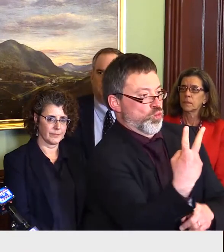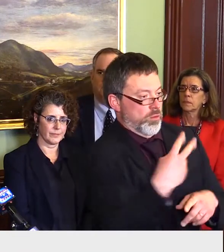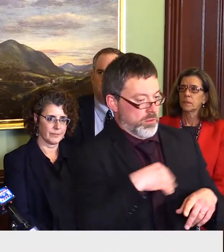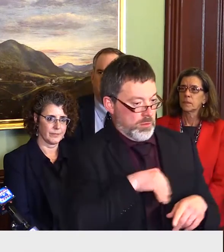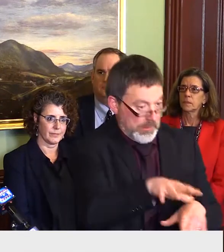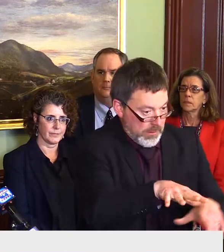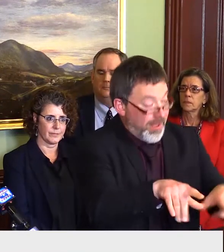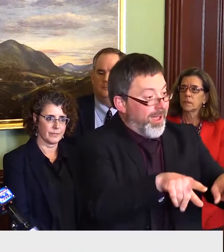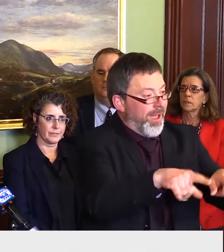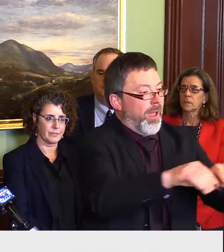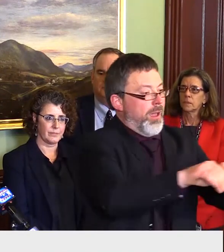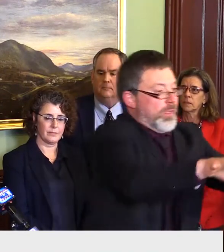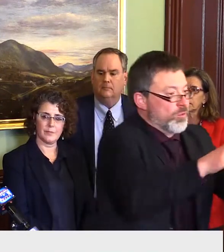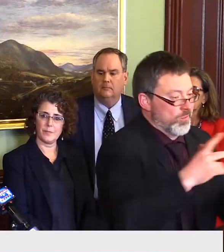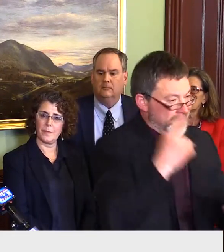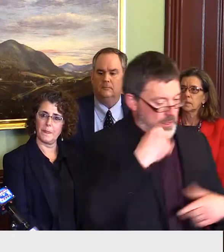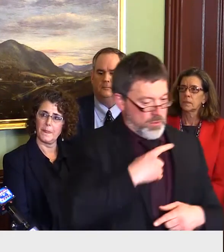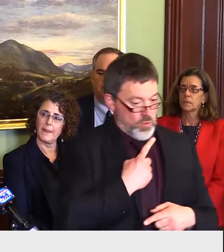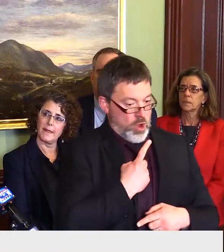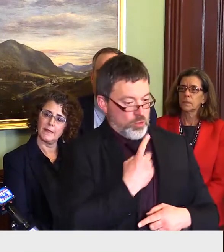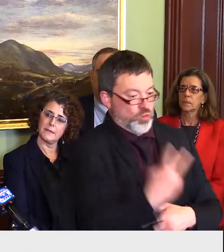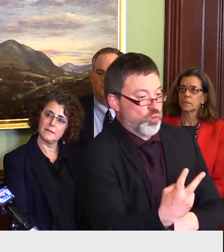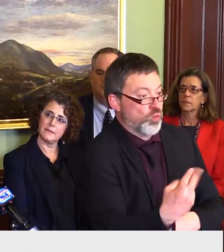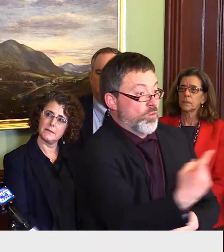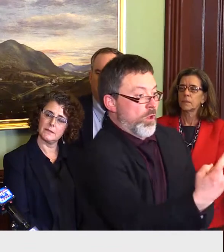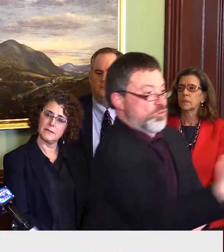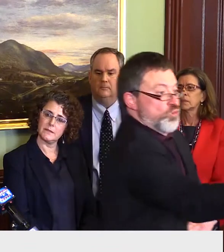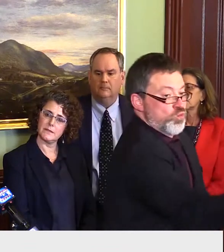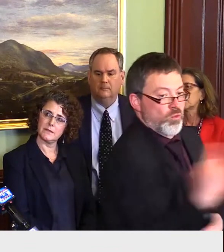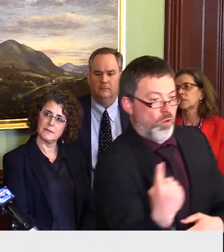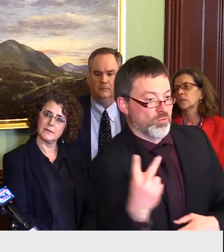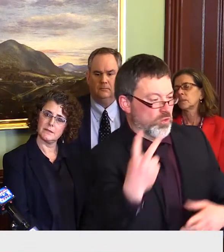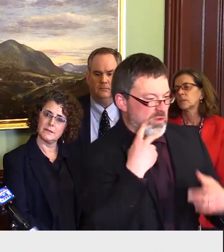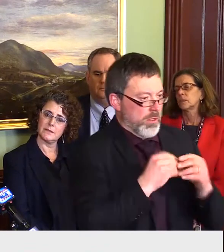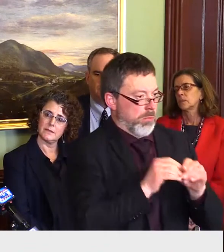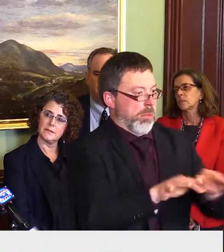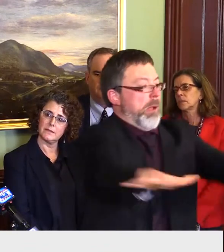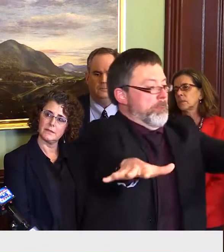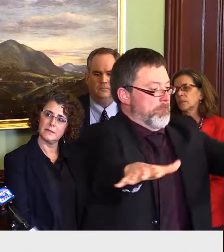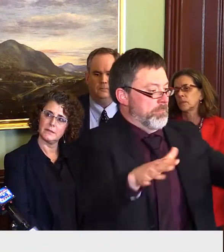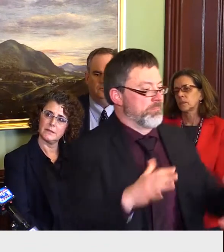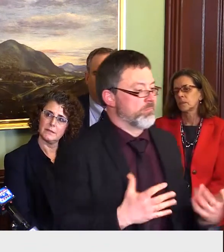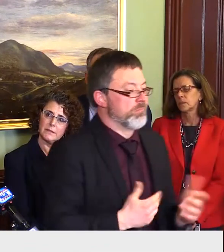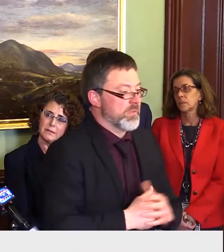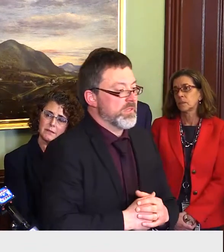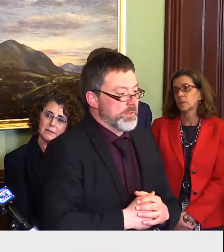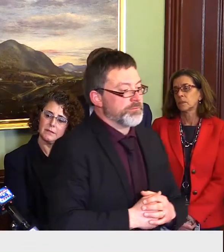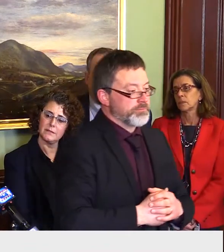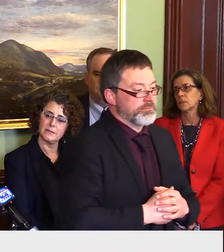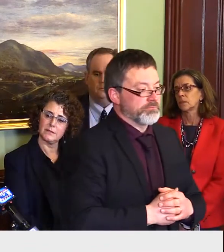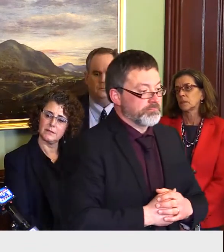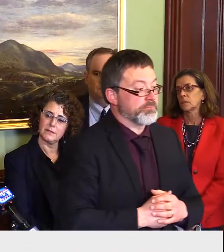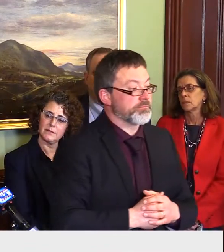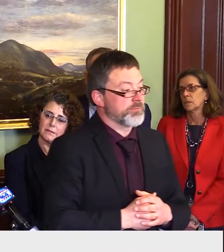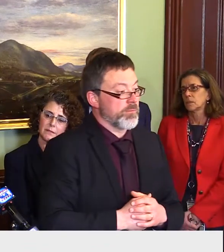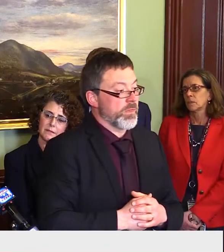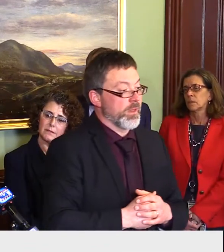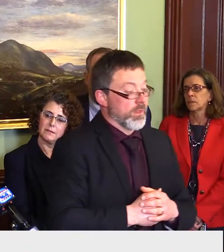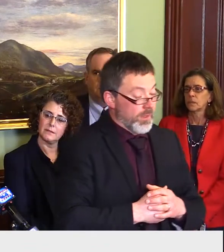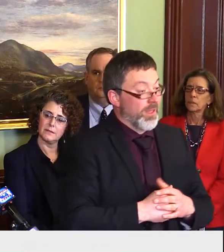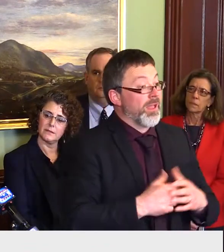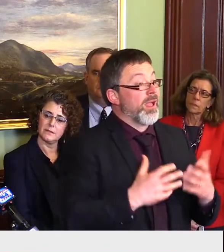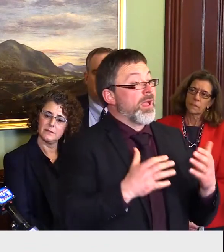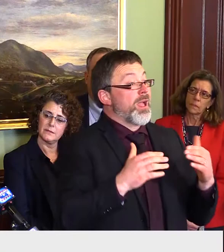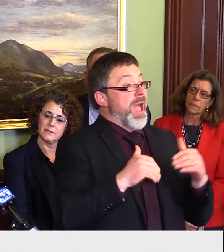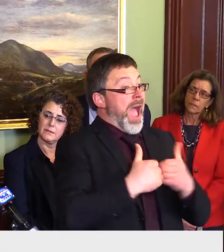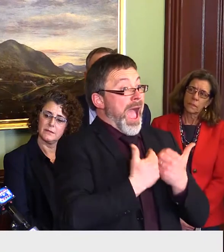6 feet. And that is why, as you'll hear, social distancing strategies can become so important. We